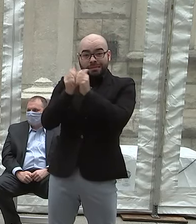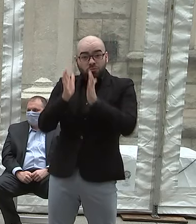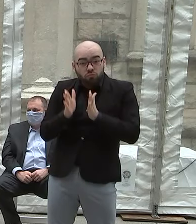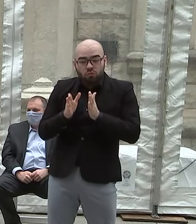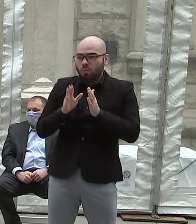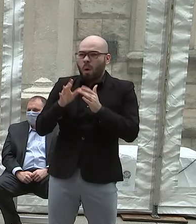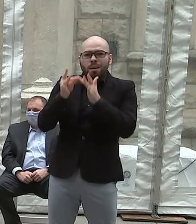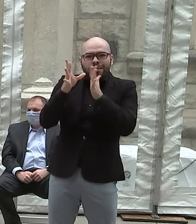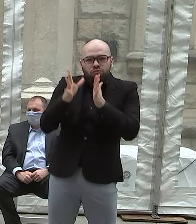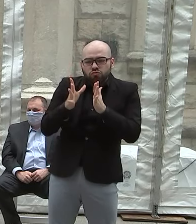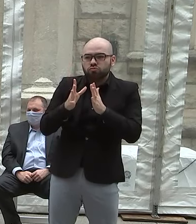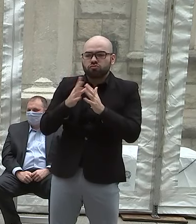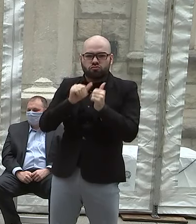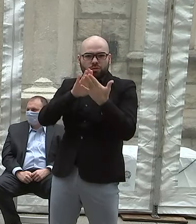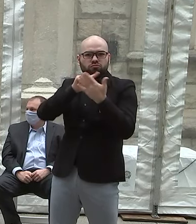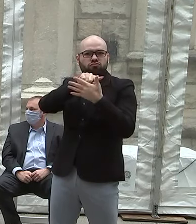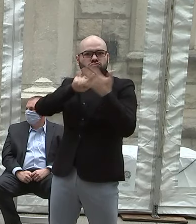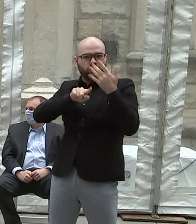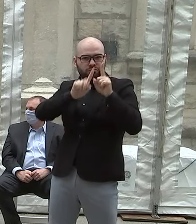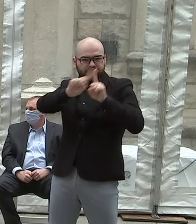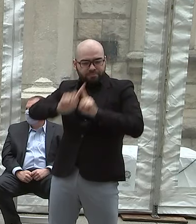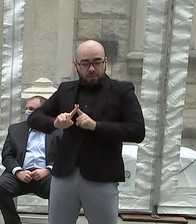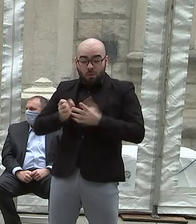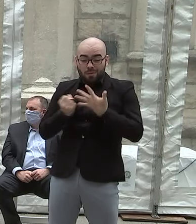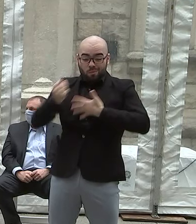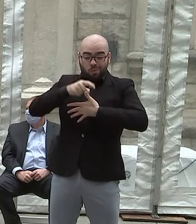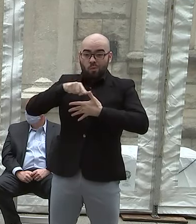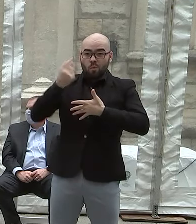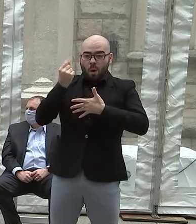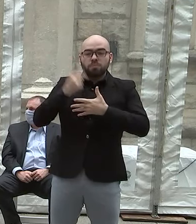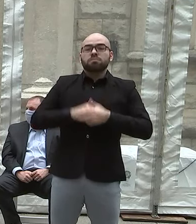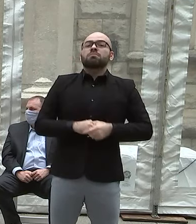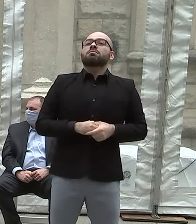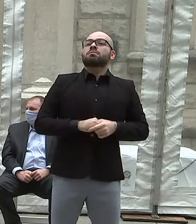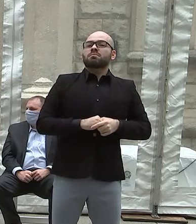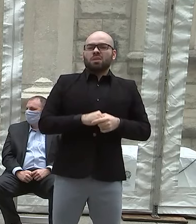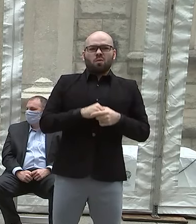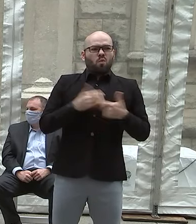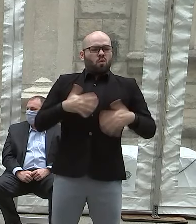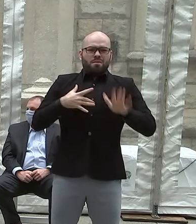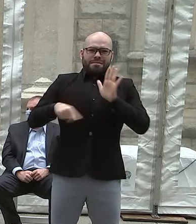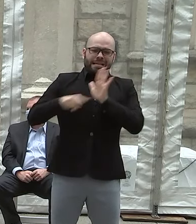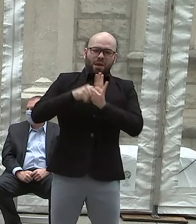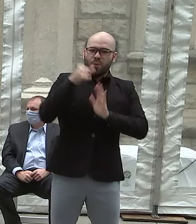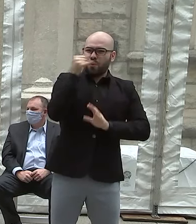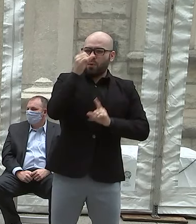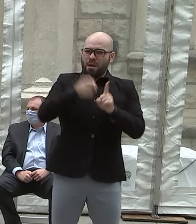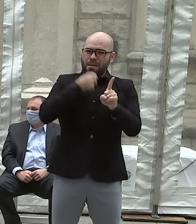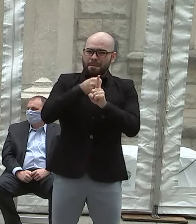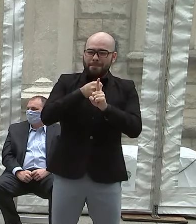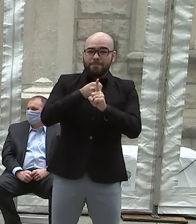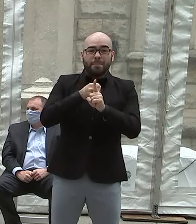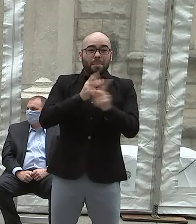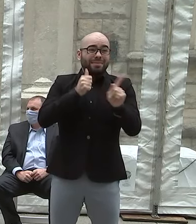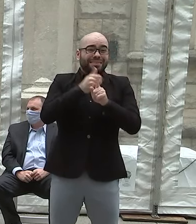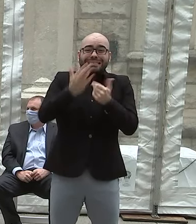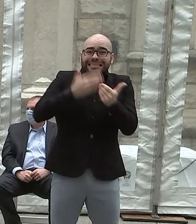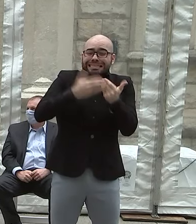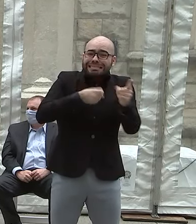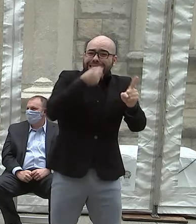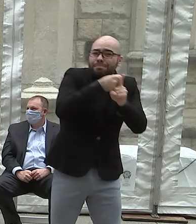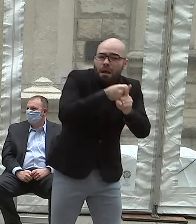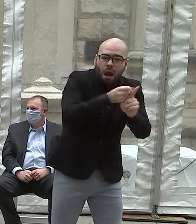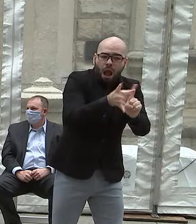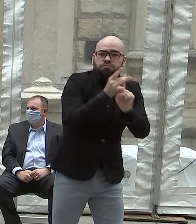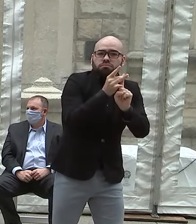us, including prioritizing the devastating impact that this virus has had on our most vulnerable populations,